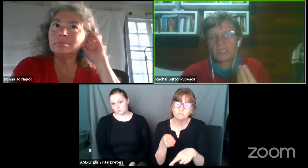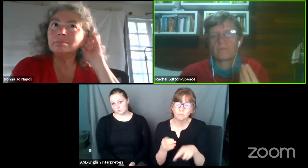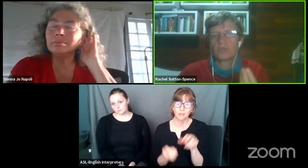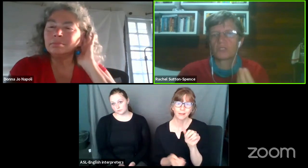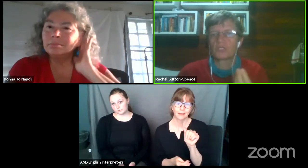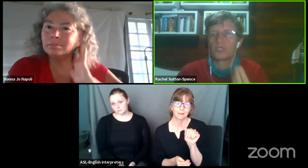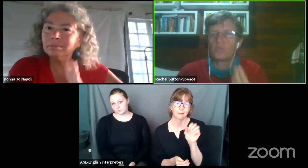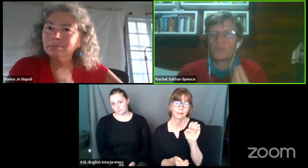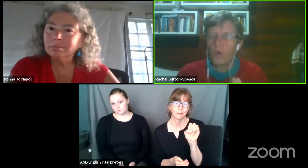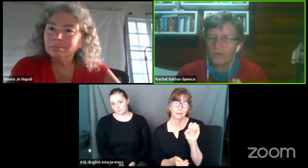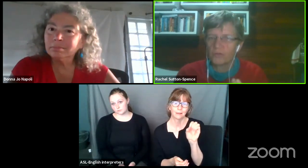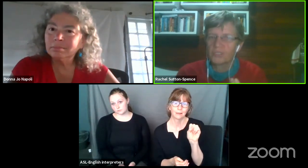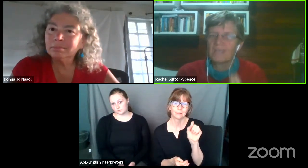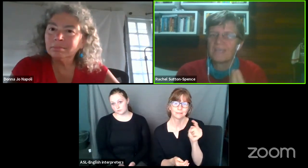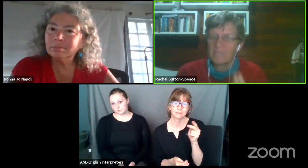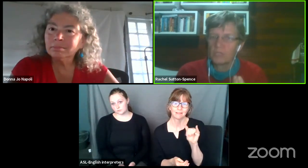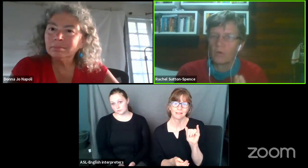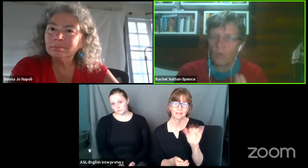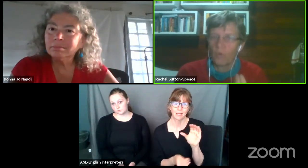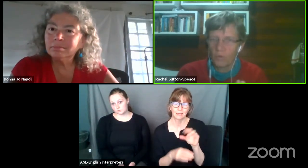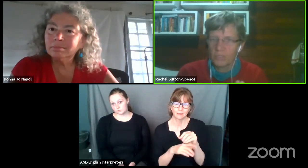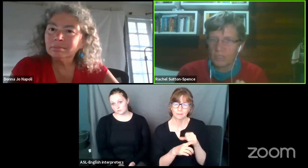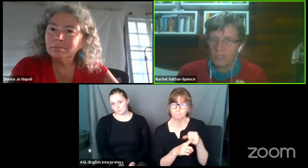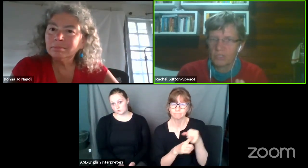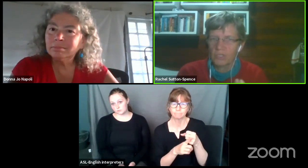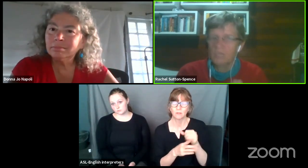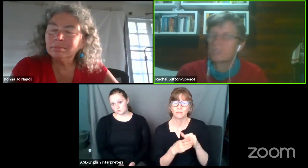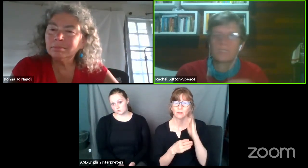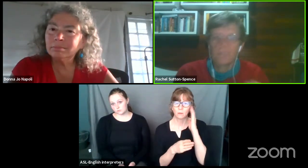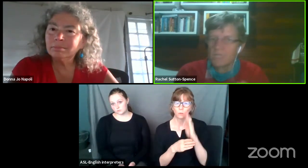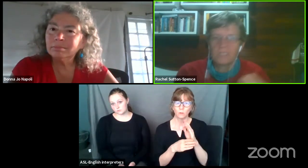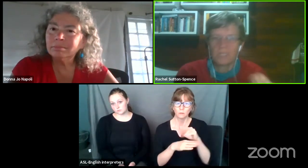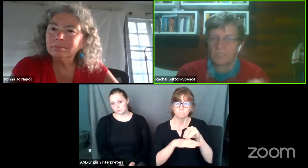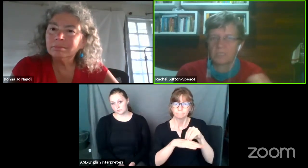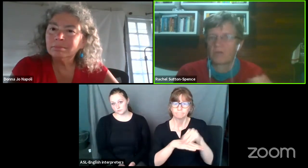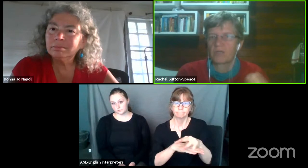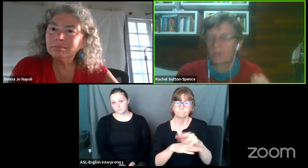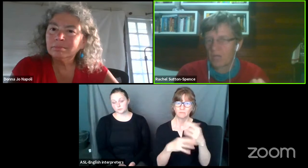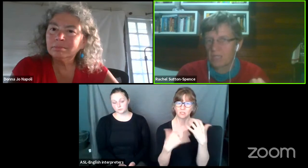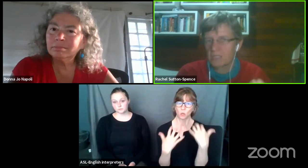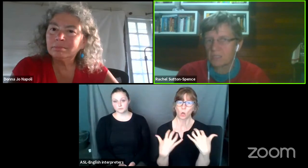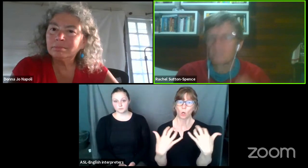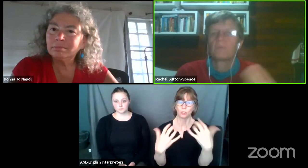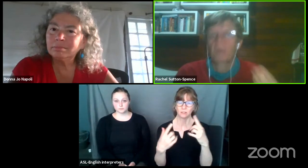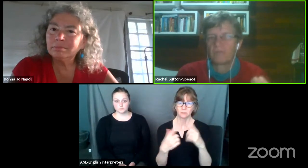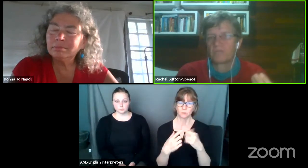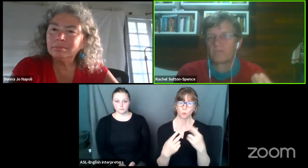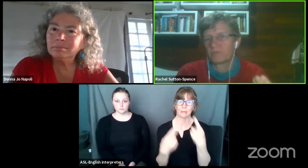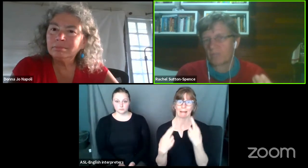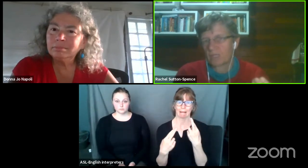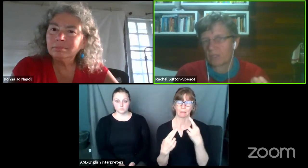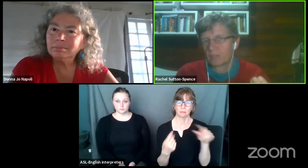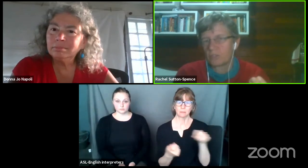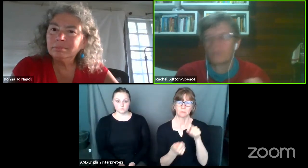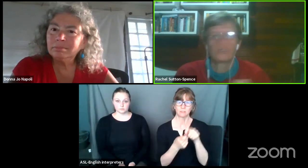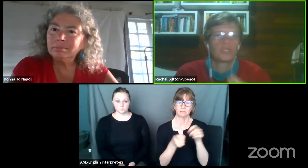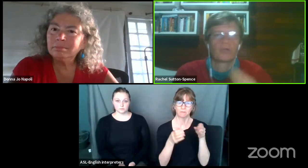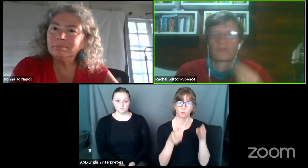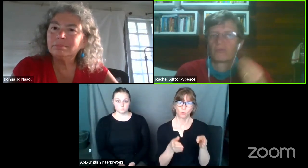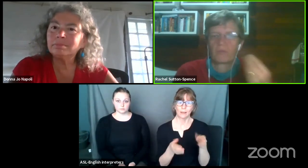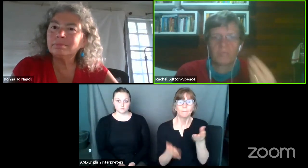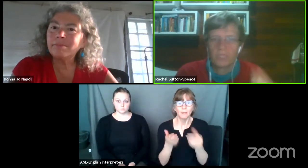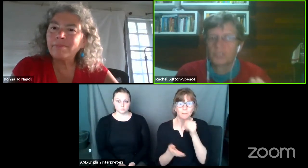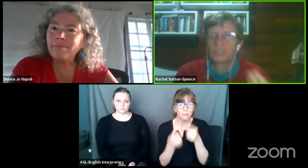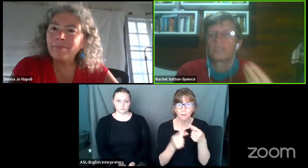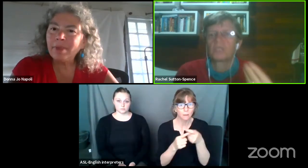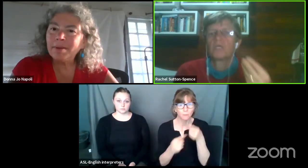create the emotion that you want in your audience that isn't necessarily created by the visual vernacular. You could do it